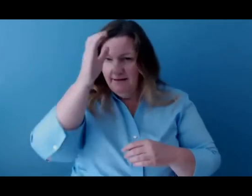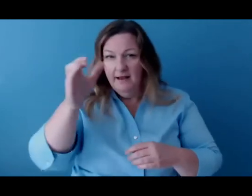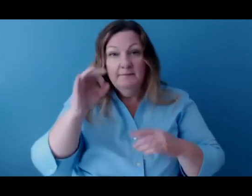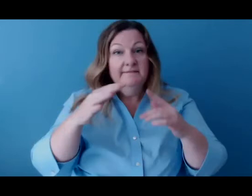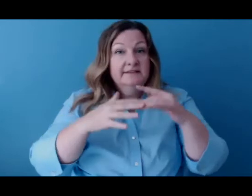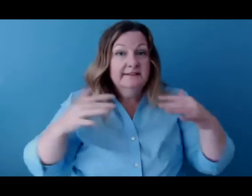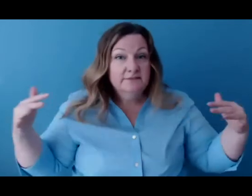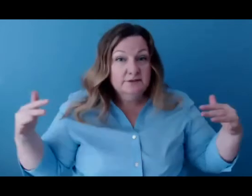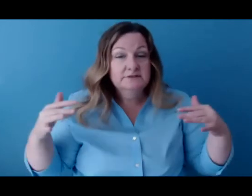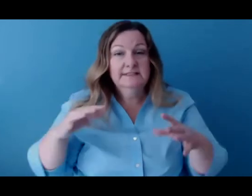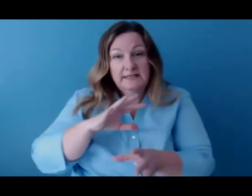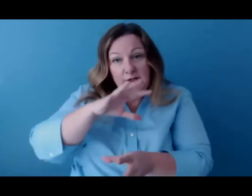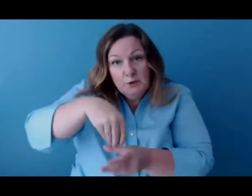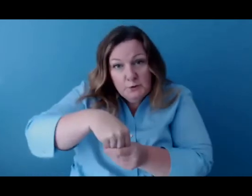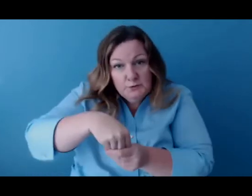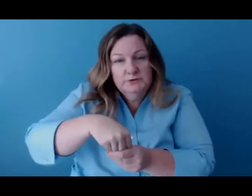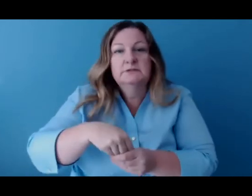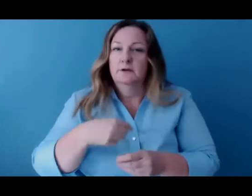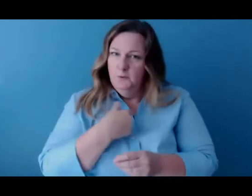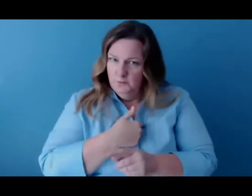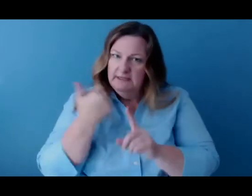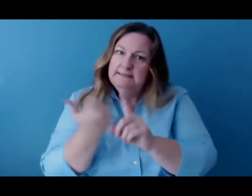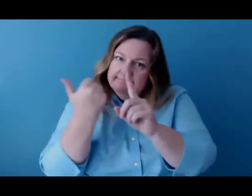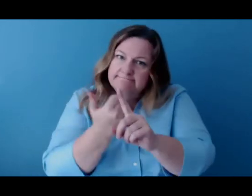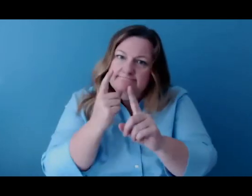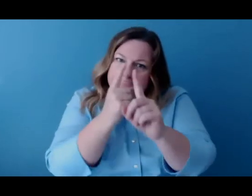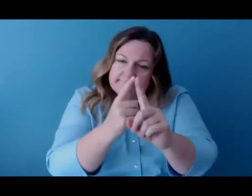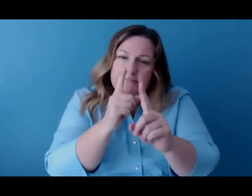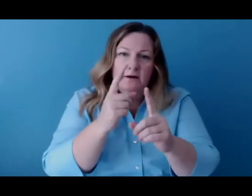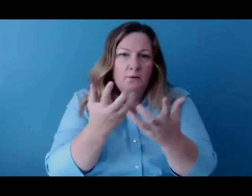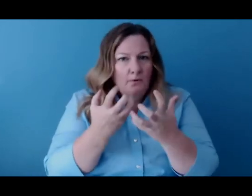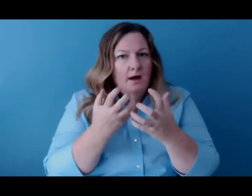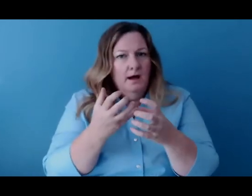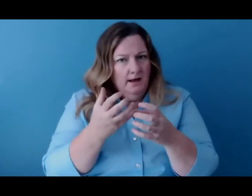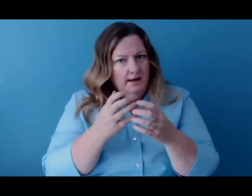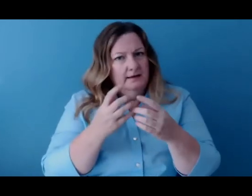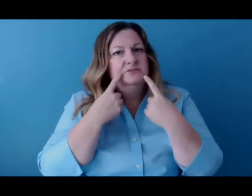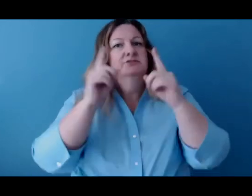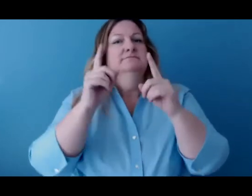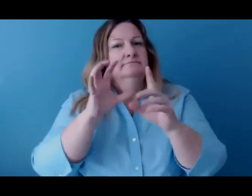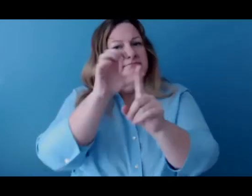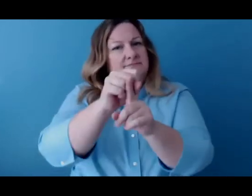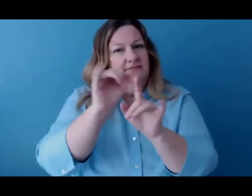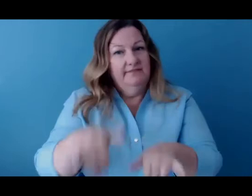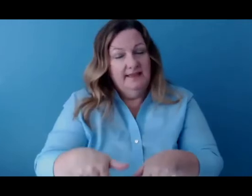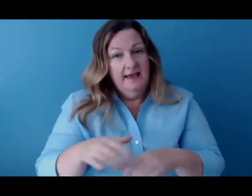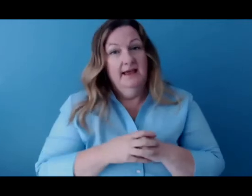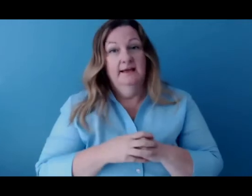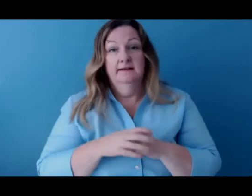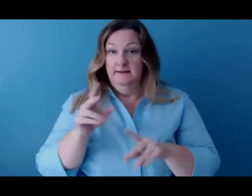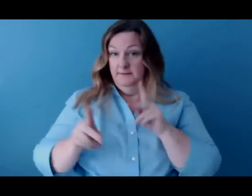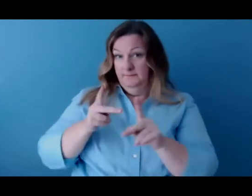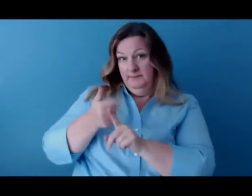really strive after, and you know people, the disability population is part of that